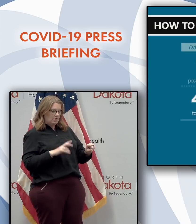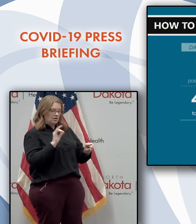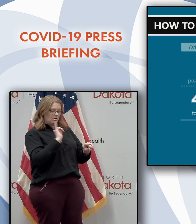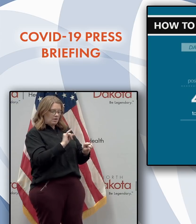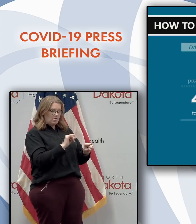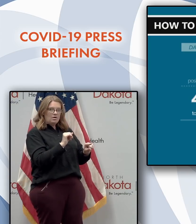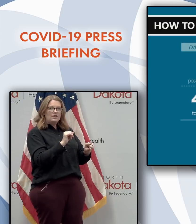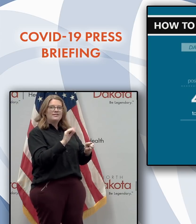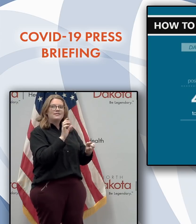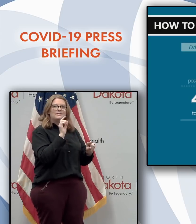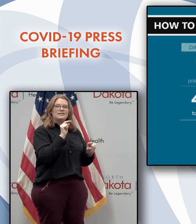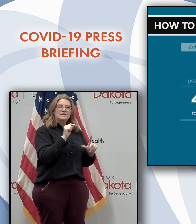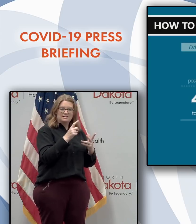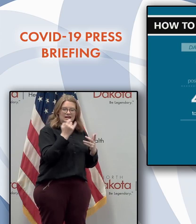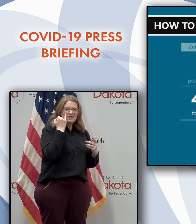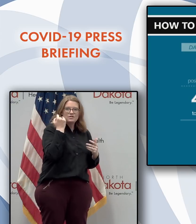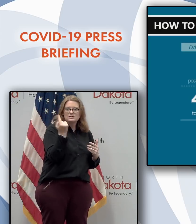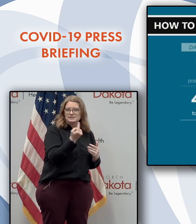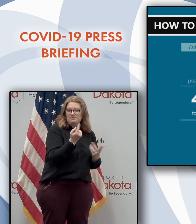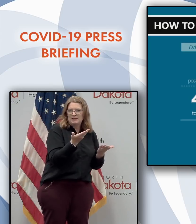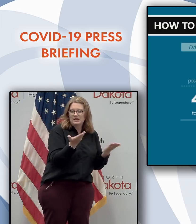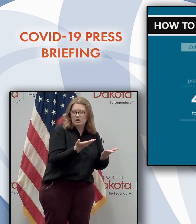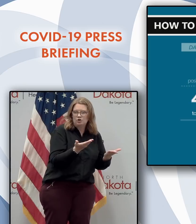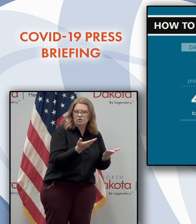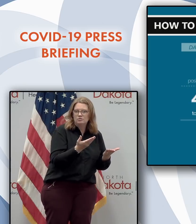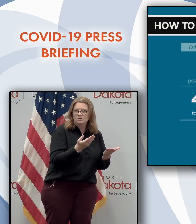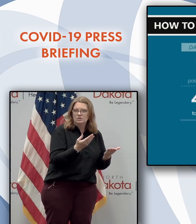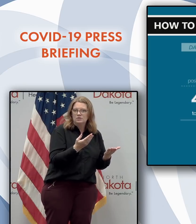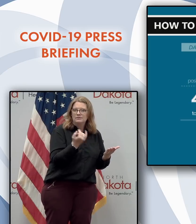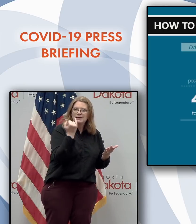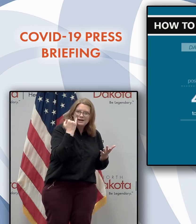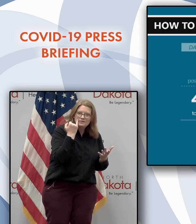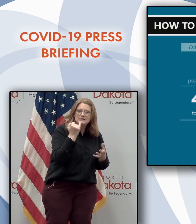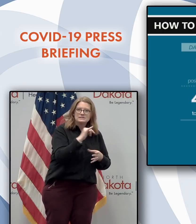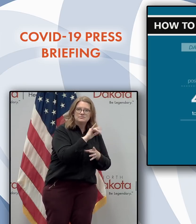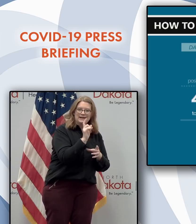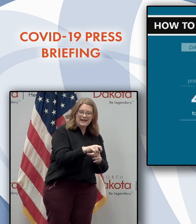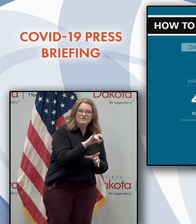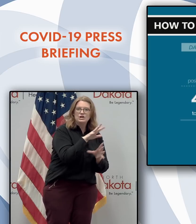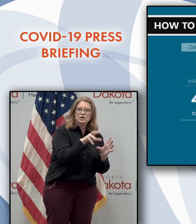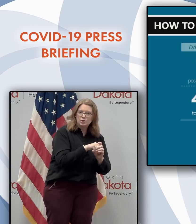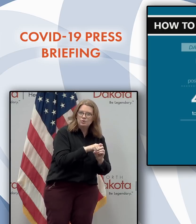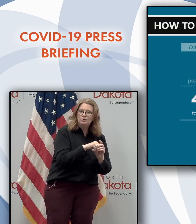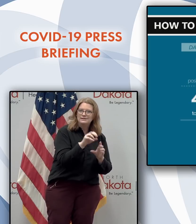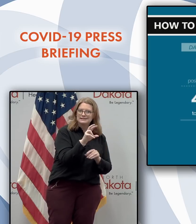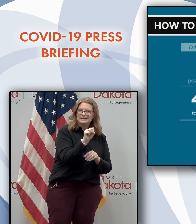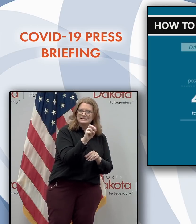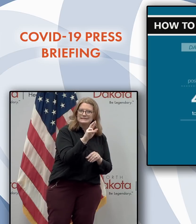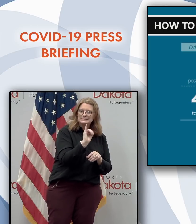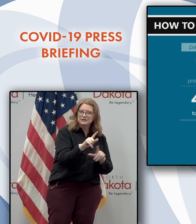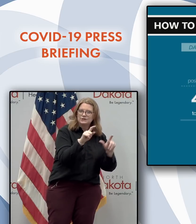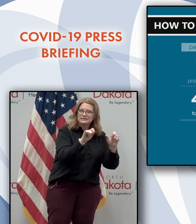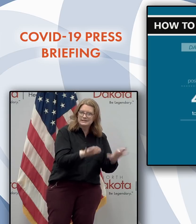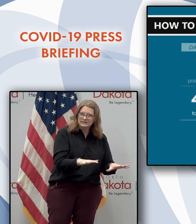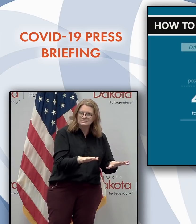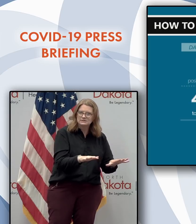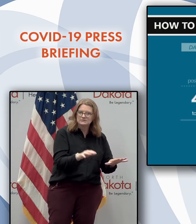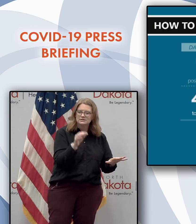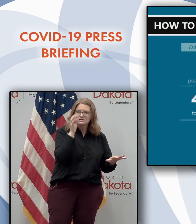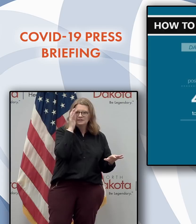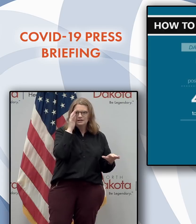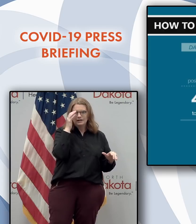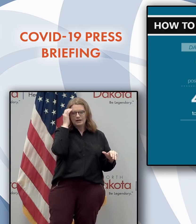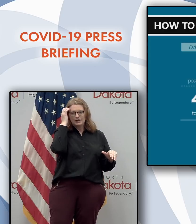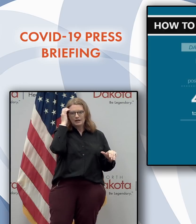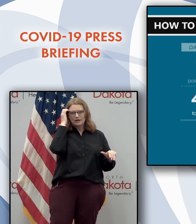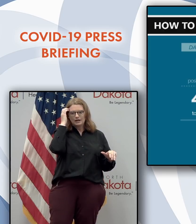prevalence of the disease in the state of North Dakota. So we have to include the serial tests in the denominator